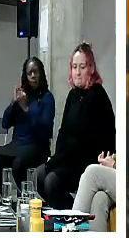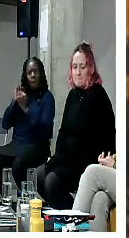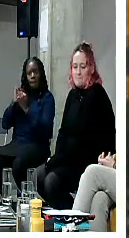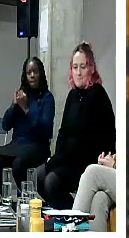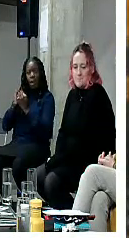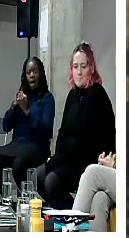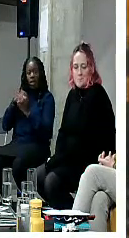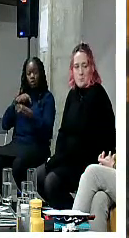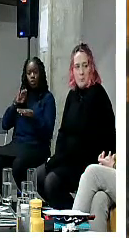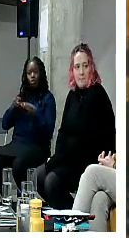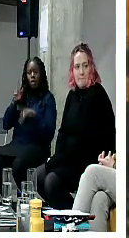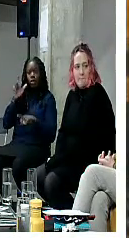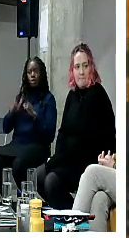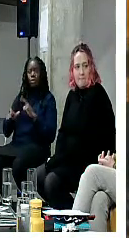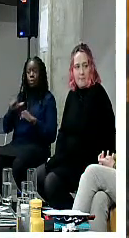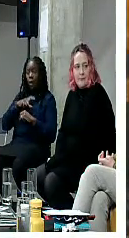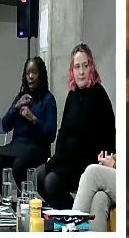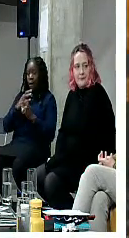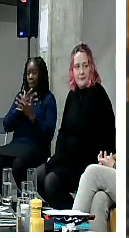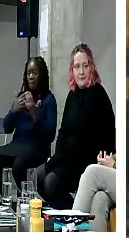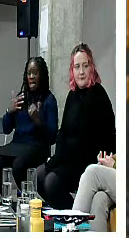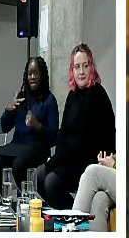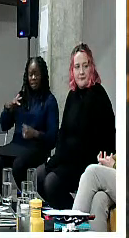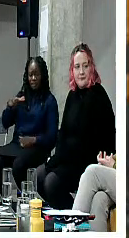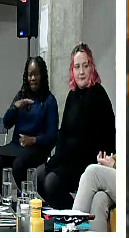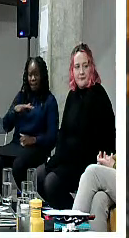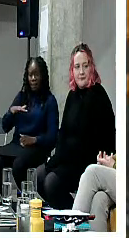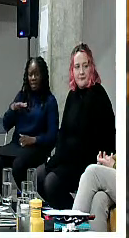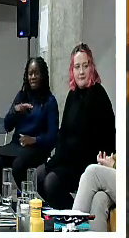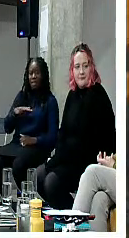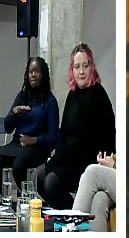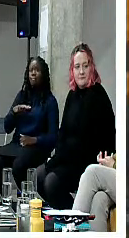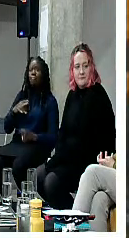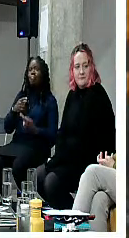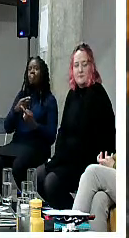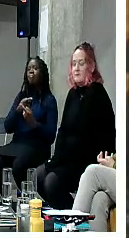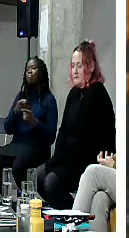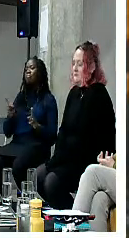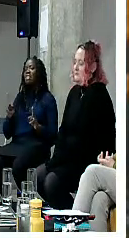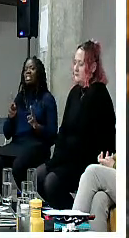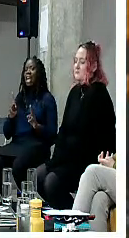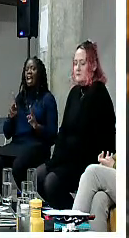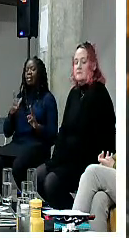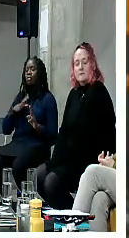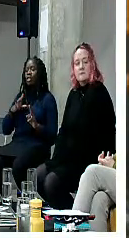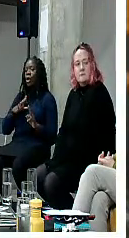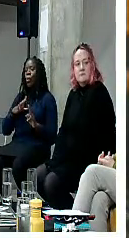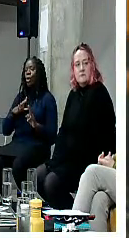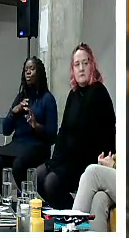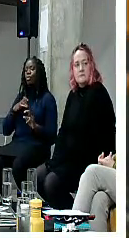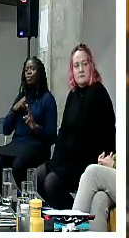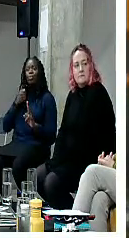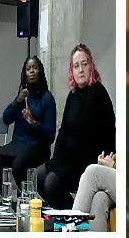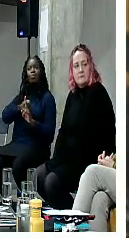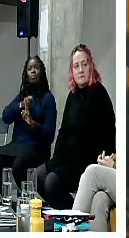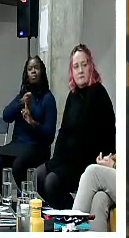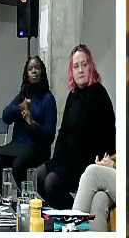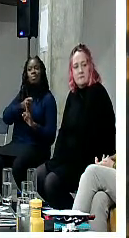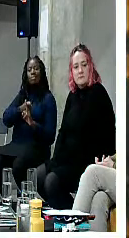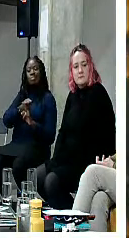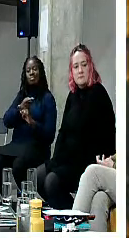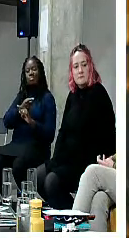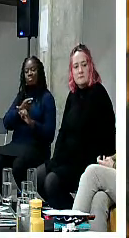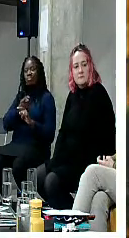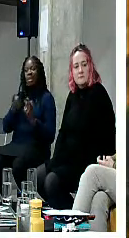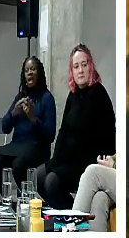try and do, because like you say, a lot of families, they just don't want to campaign, they give up.